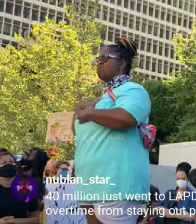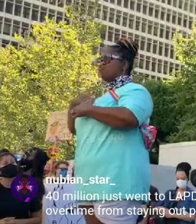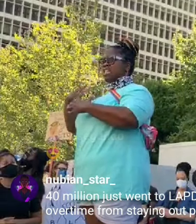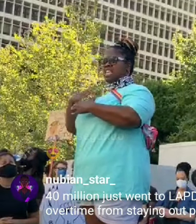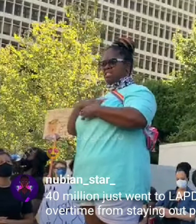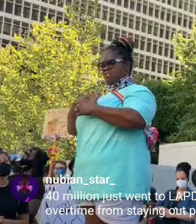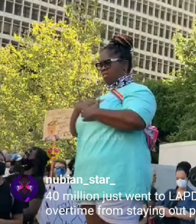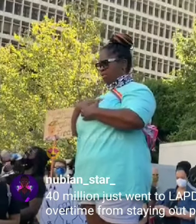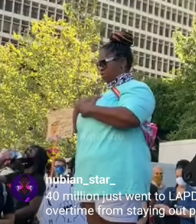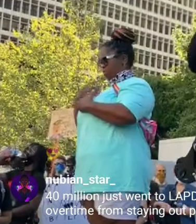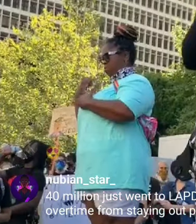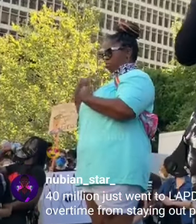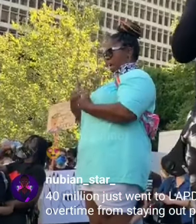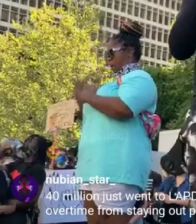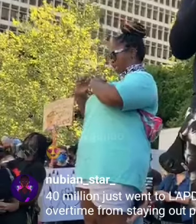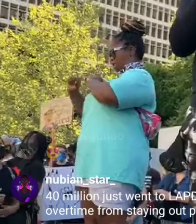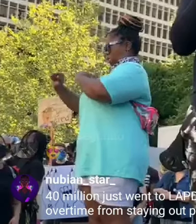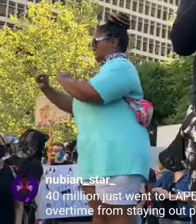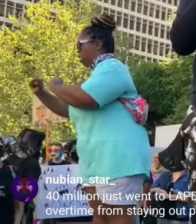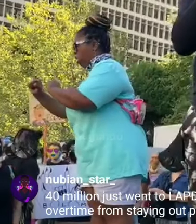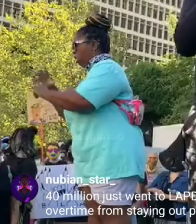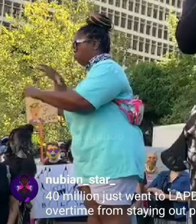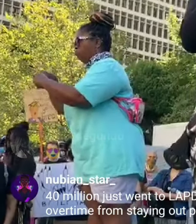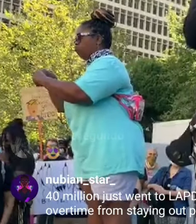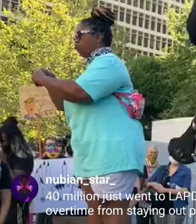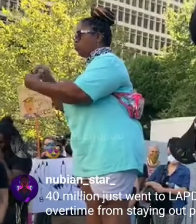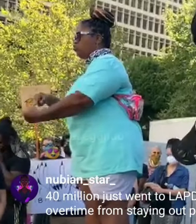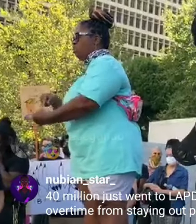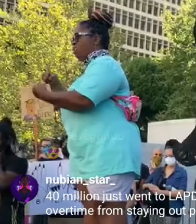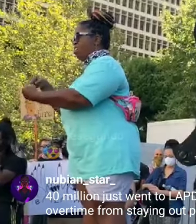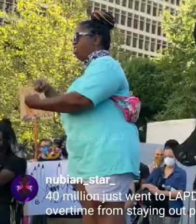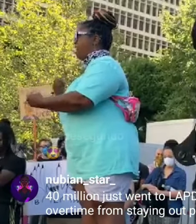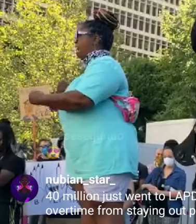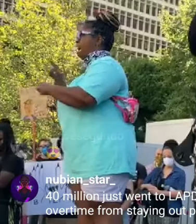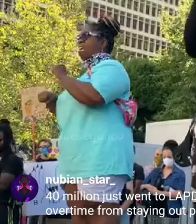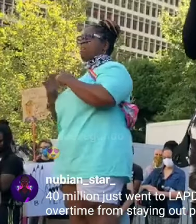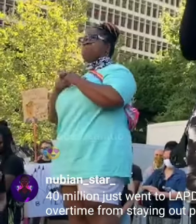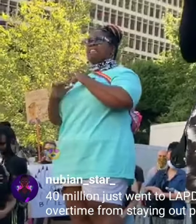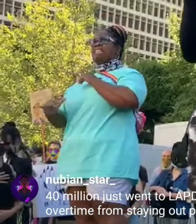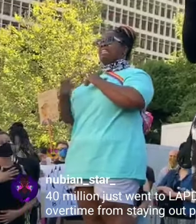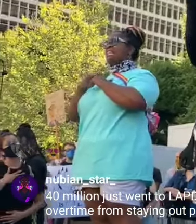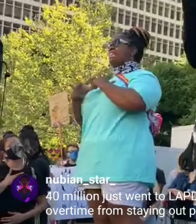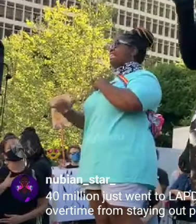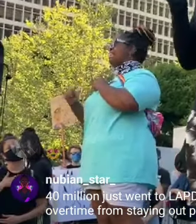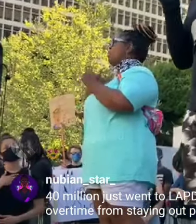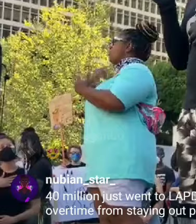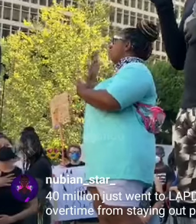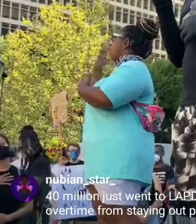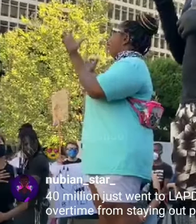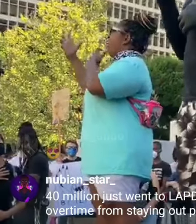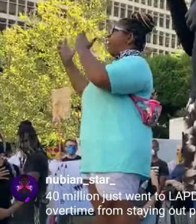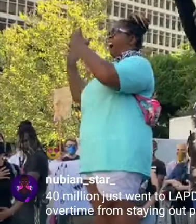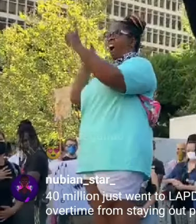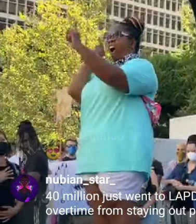the struggle, singing, I can't leave. We're calling out the